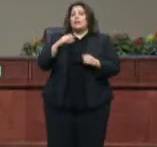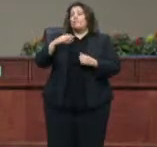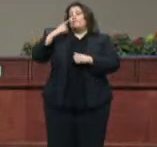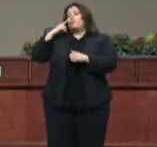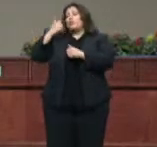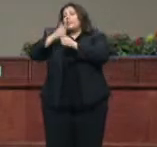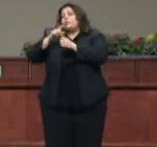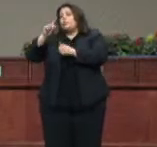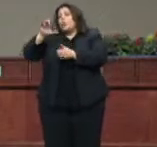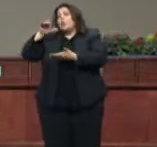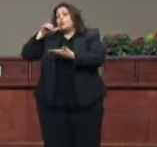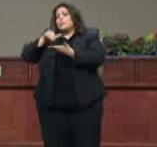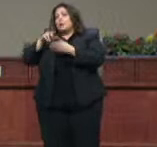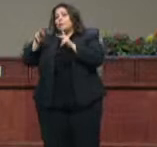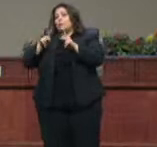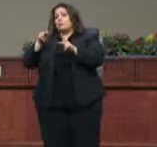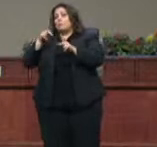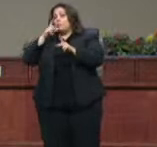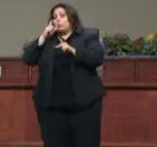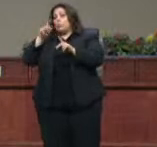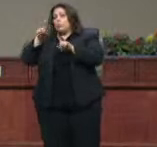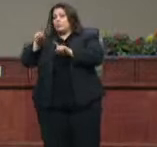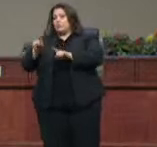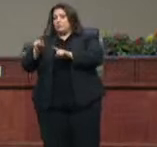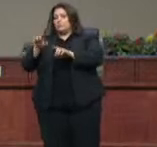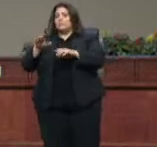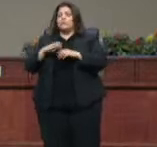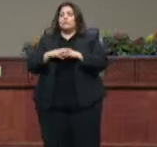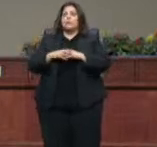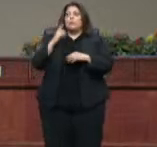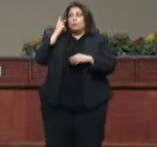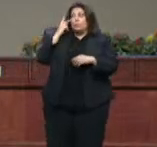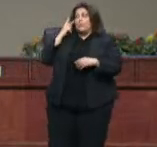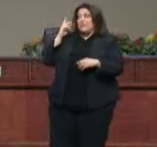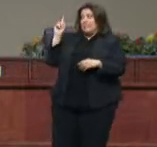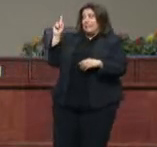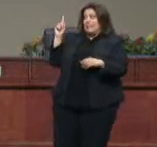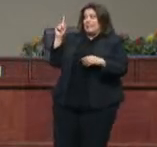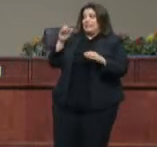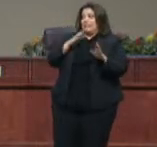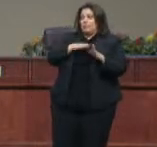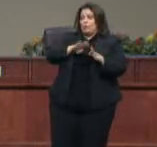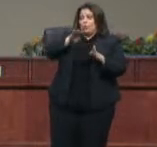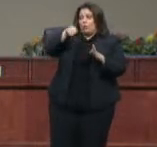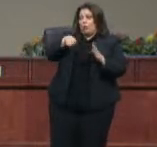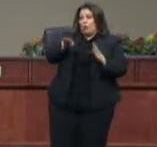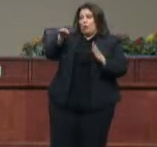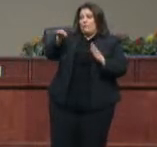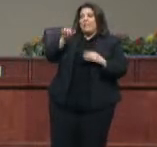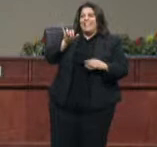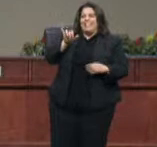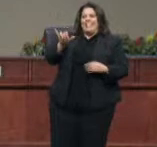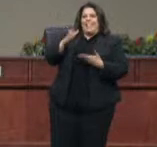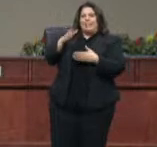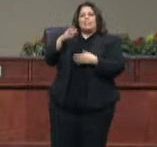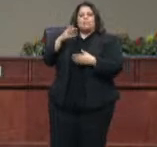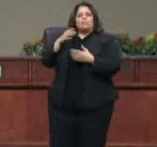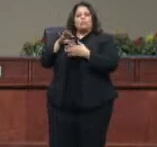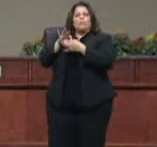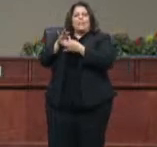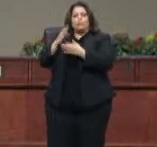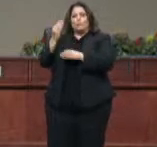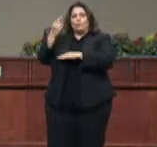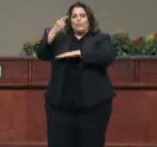can see the opening up at the end of the curve that correlates with the last 14 days and the increase of more